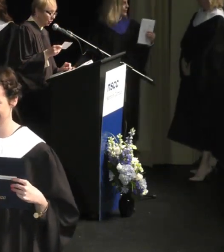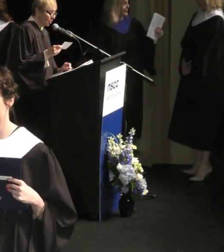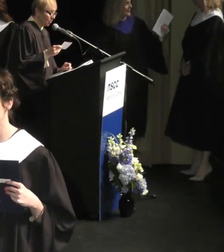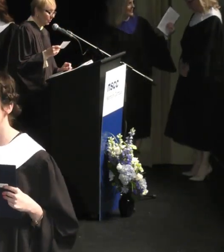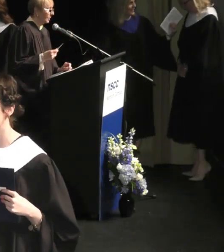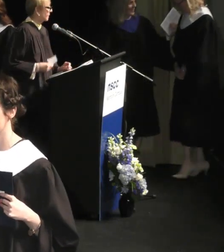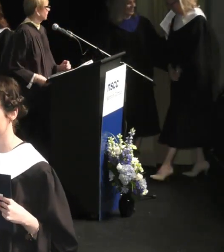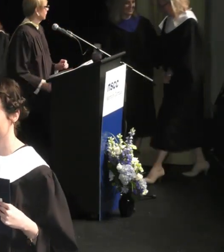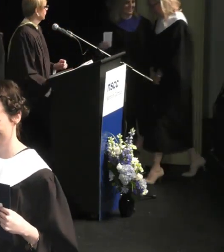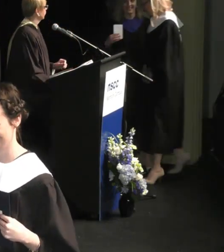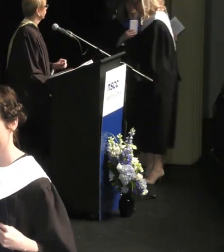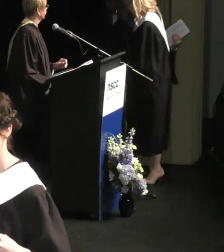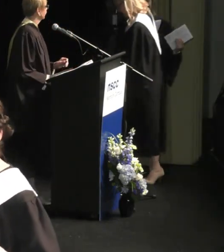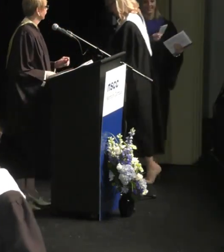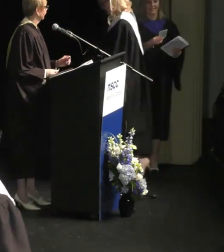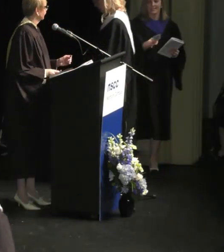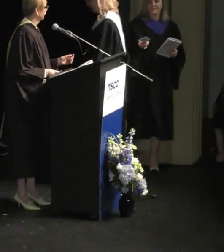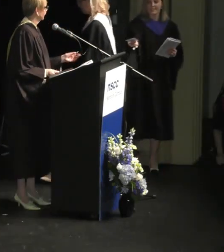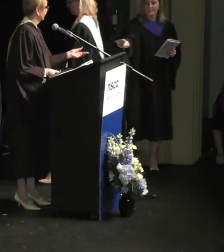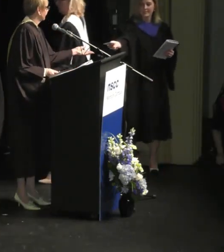Kristen Jones.